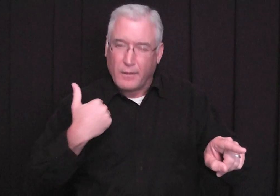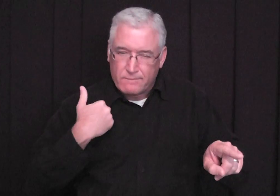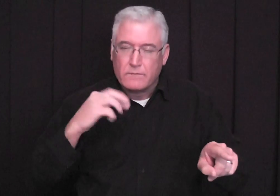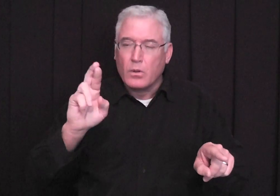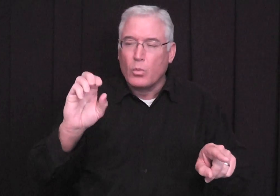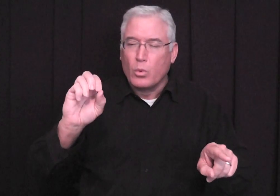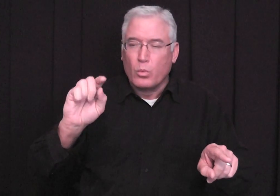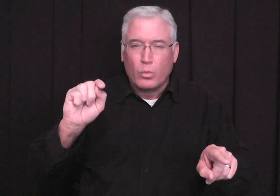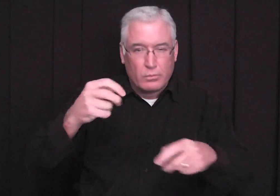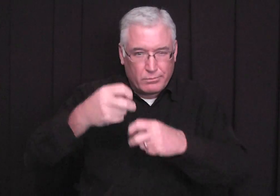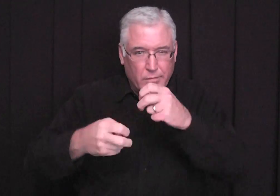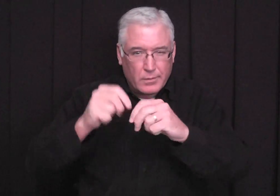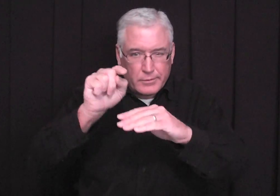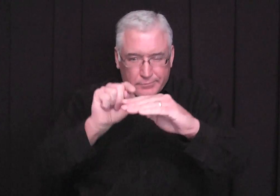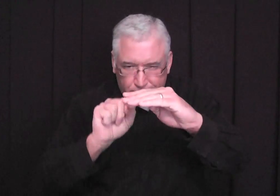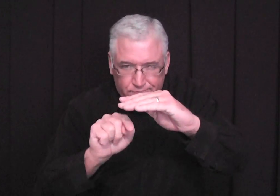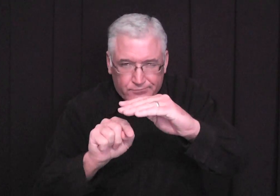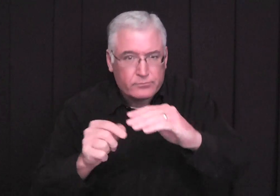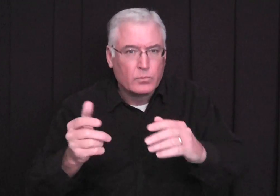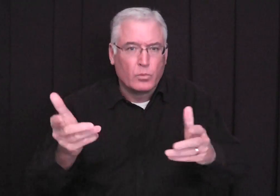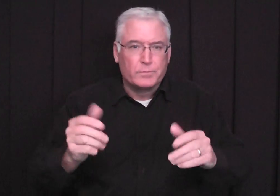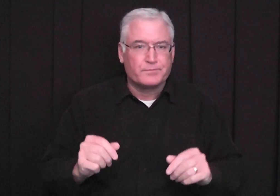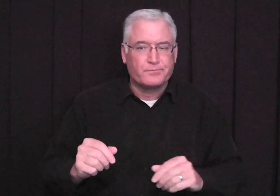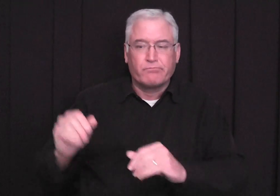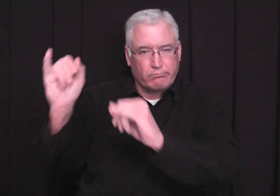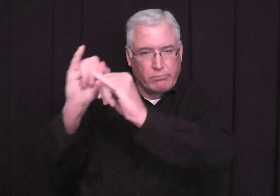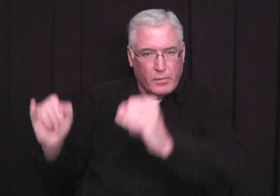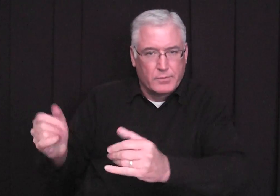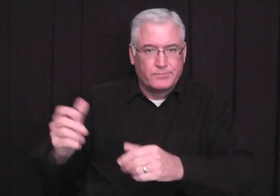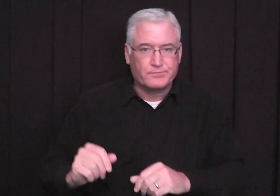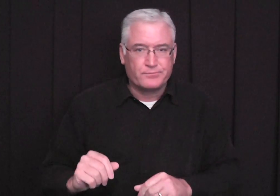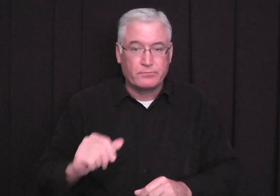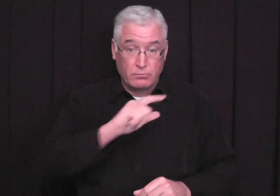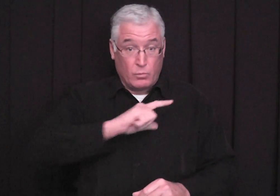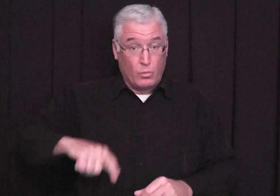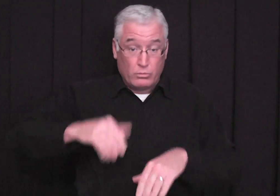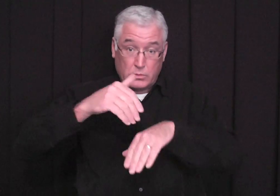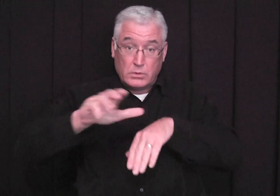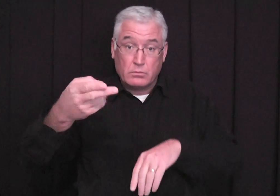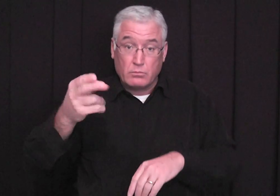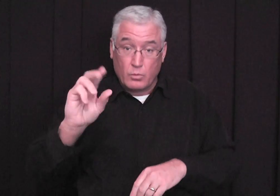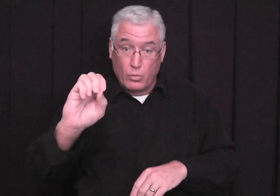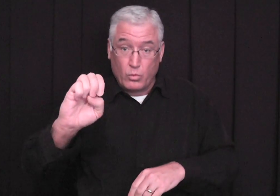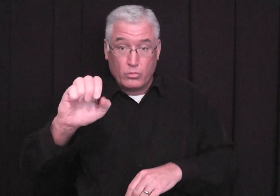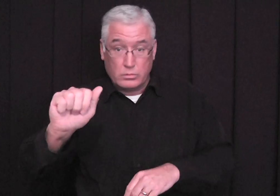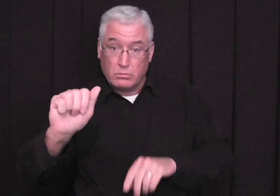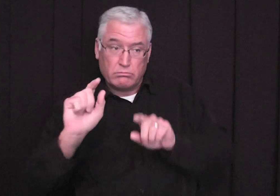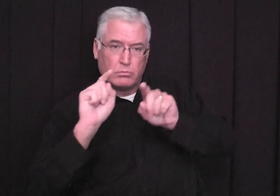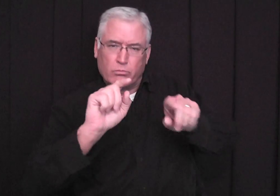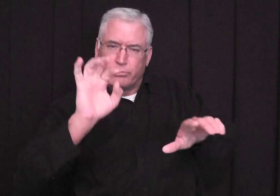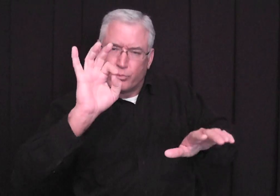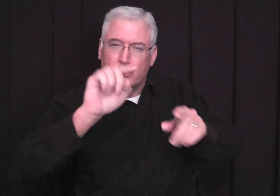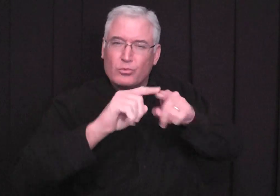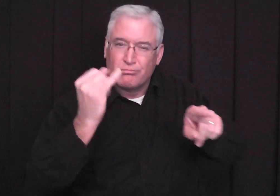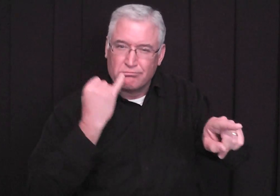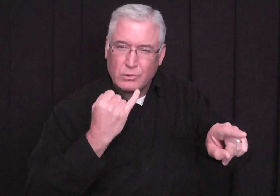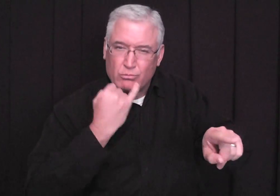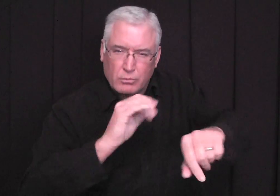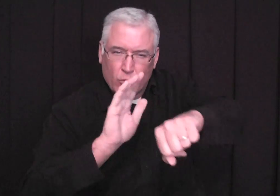God's perspective? Well, God knew that the Israelites had a root problem down deep, and the problem was idolatry. And he